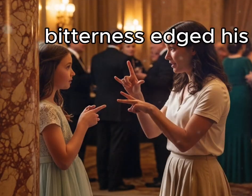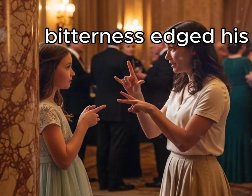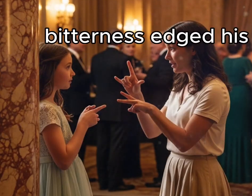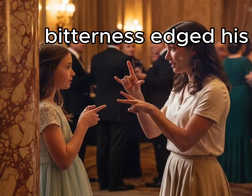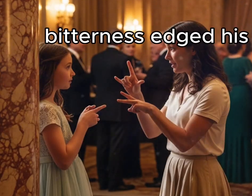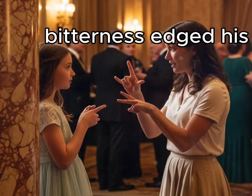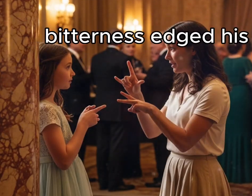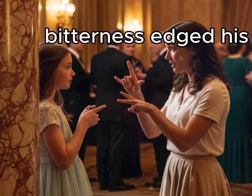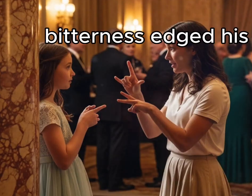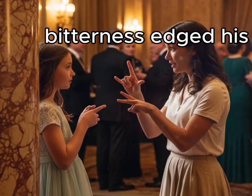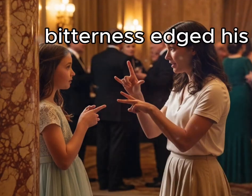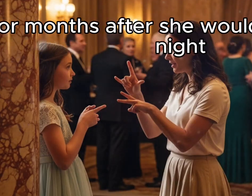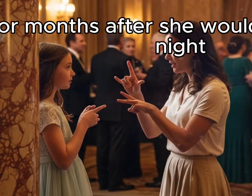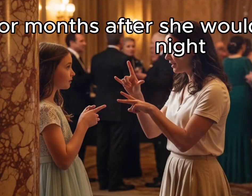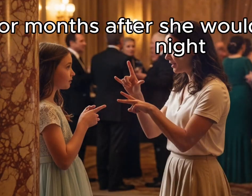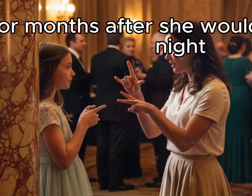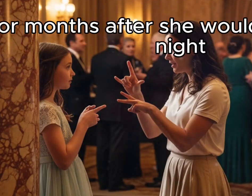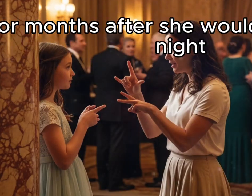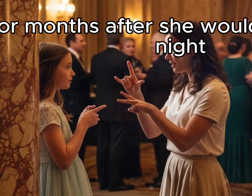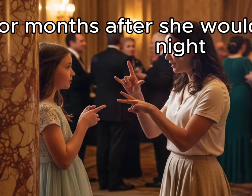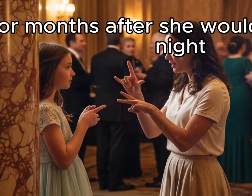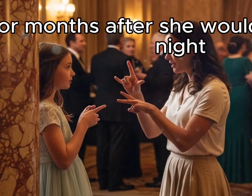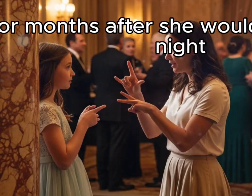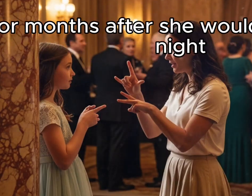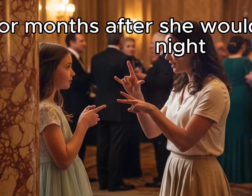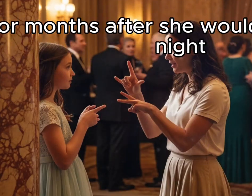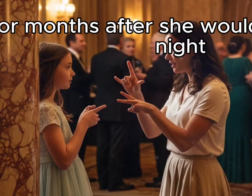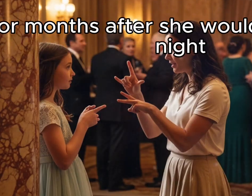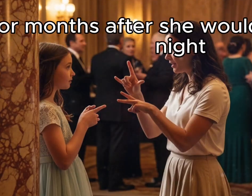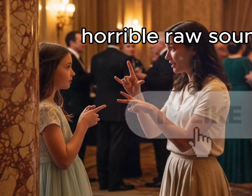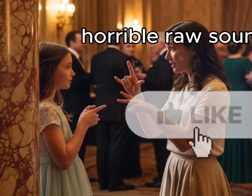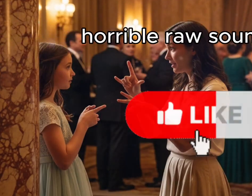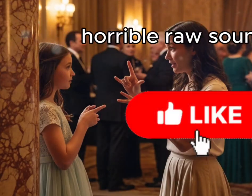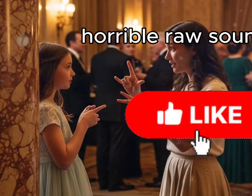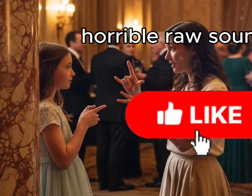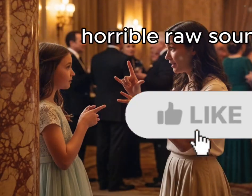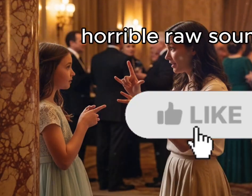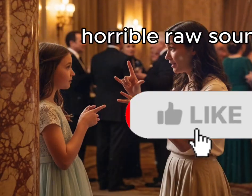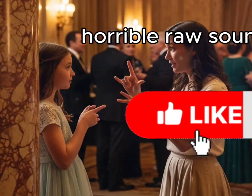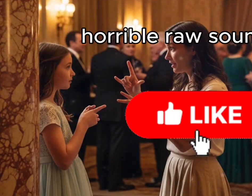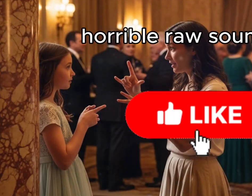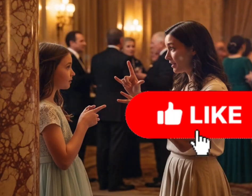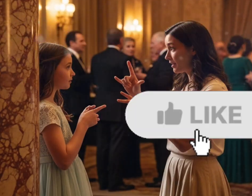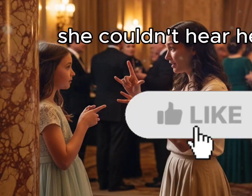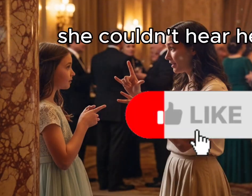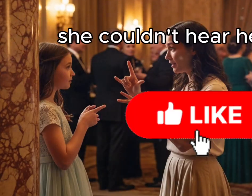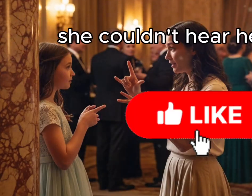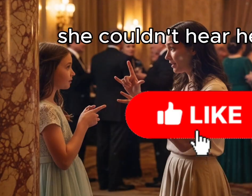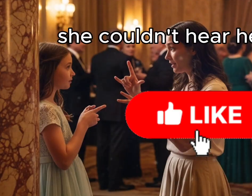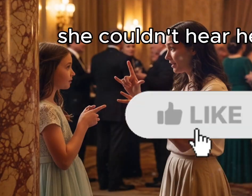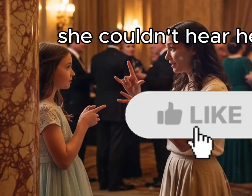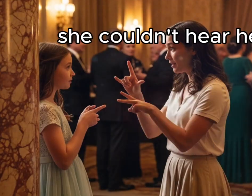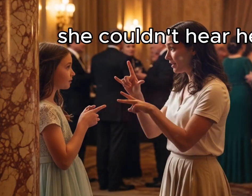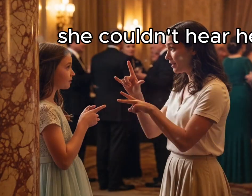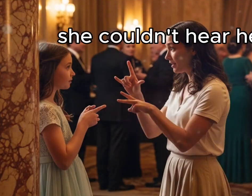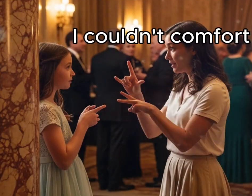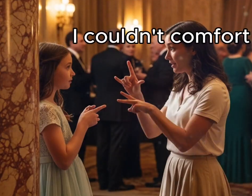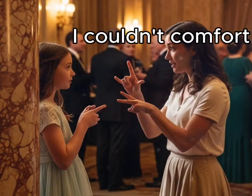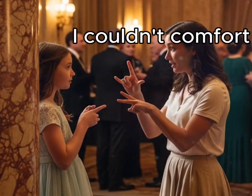Bitterness edged his words. For months after, she would scream at night. Horrible, raw sounds. She couldn't hear herself. I